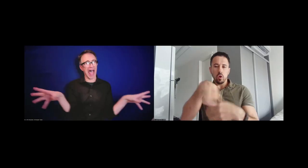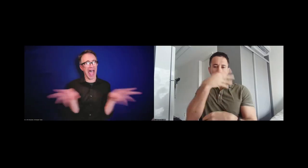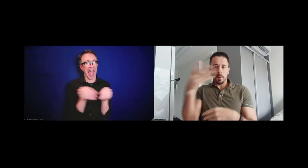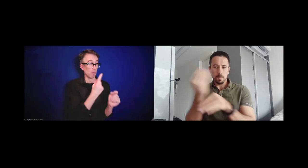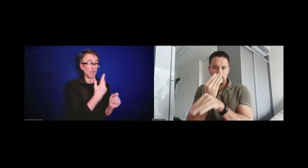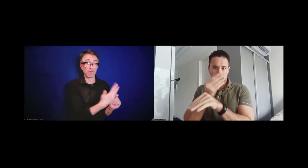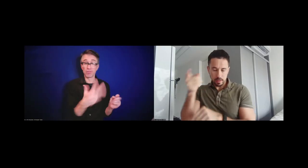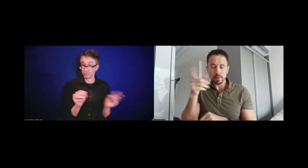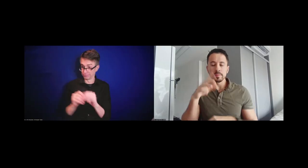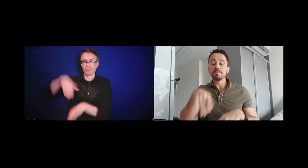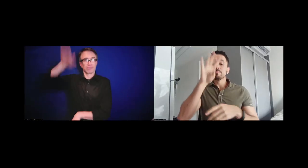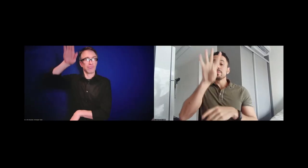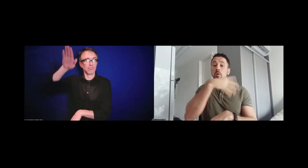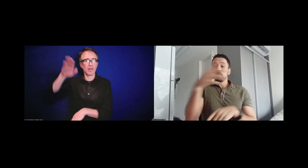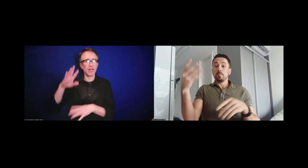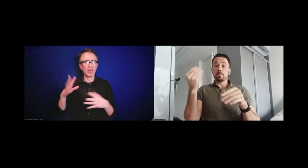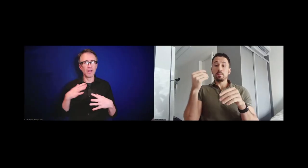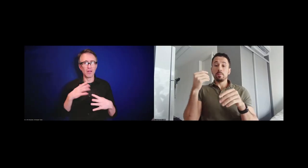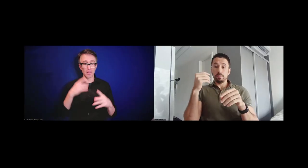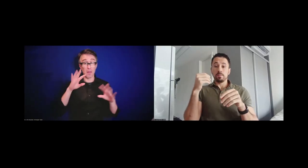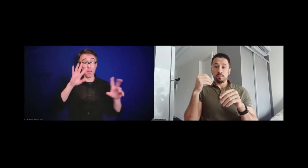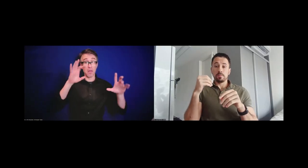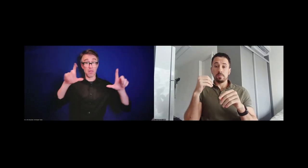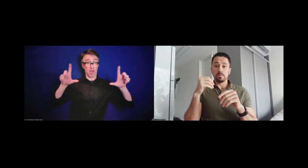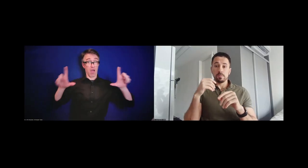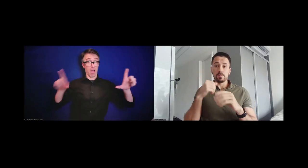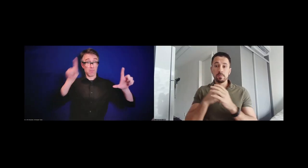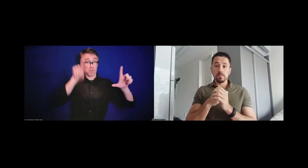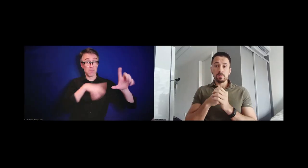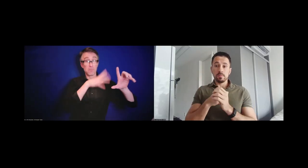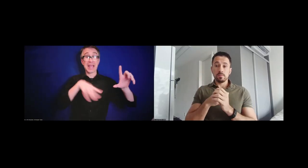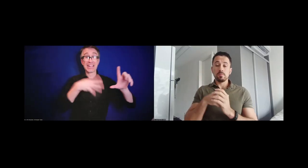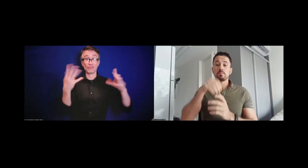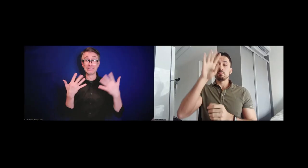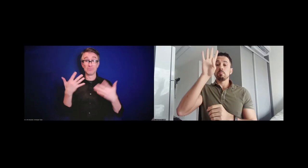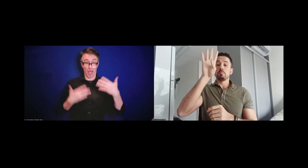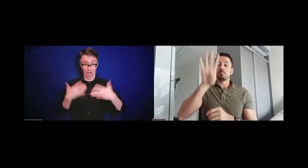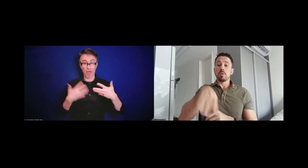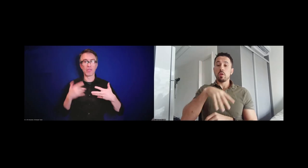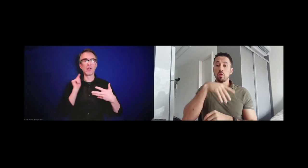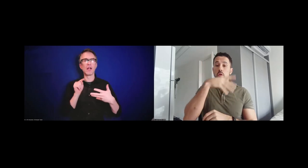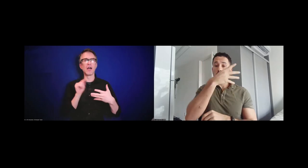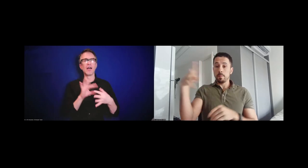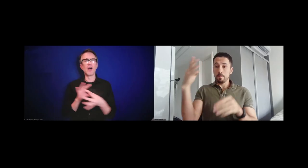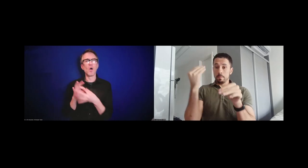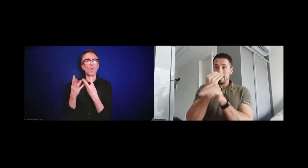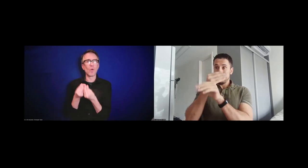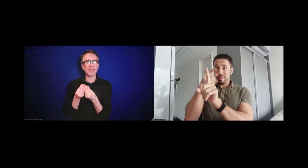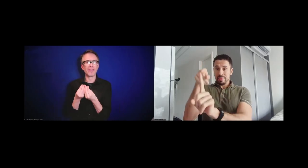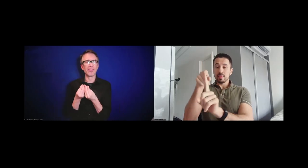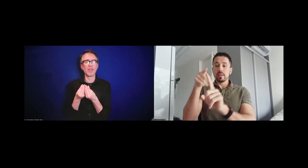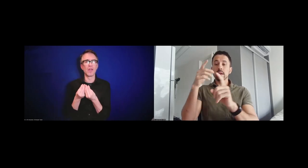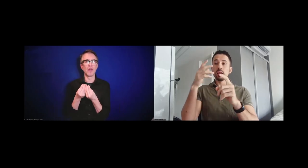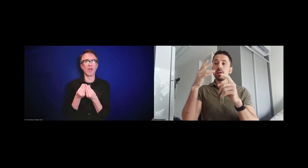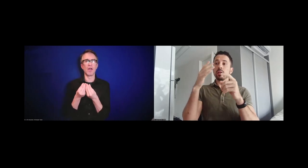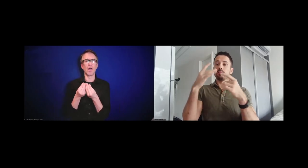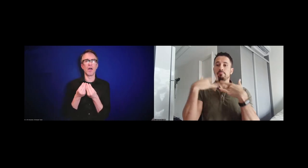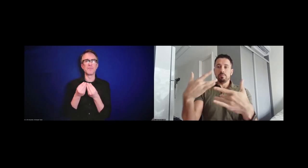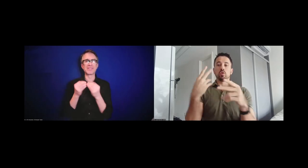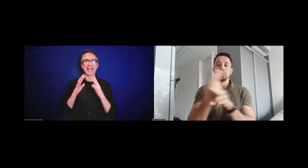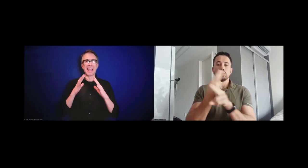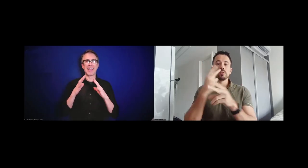actually, intersectionality is not just an addition of identities, but it's actually two things coexisting at the same time. So matrix